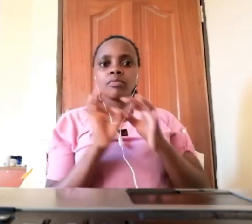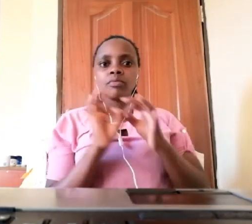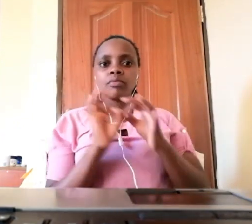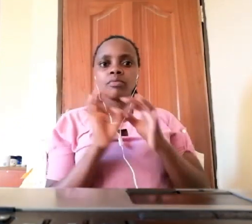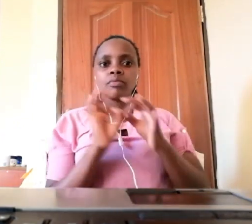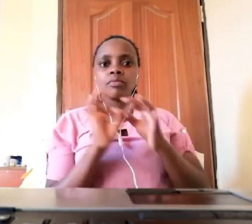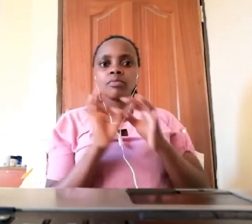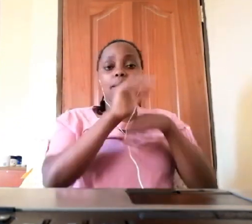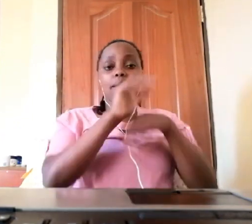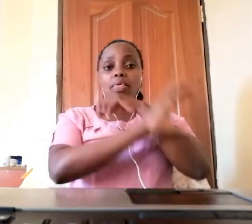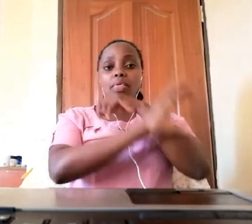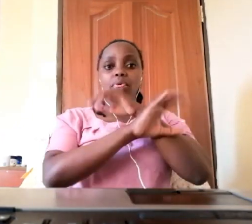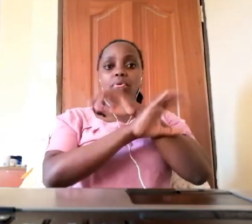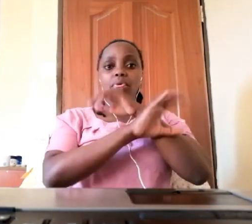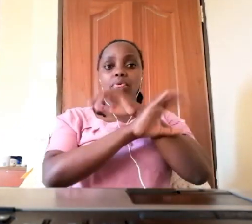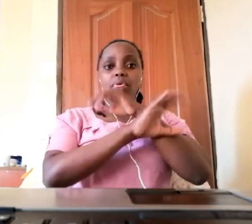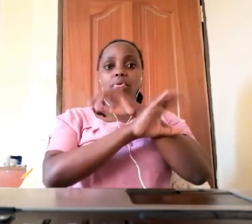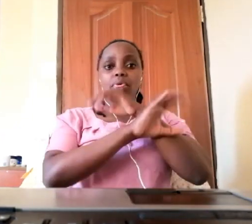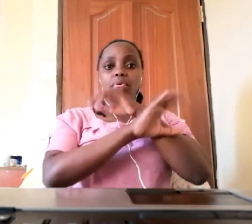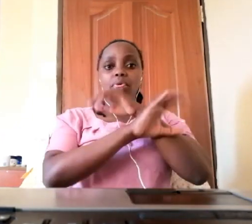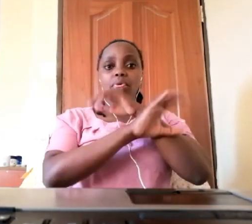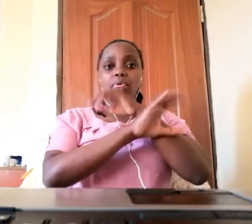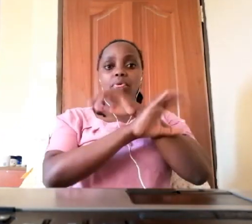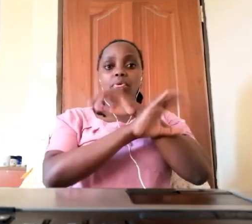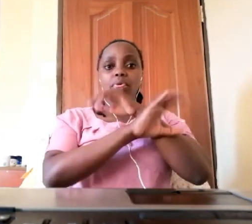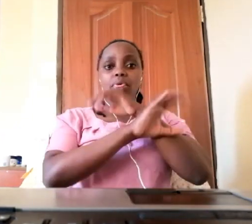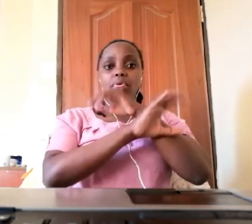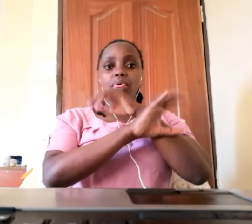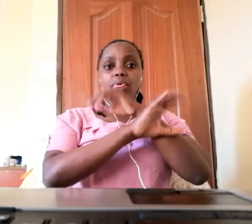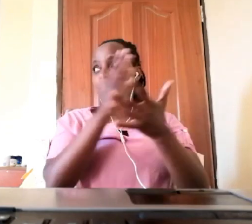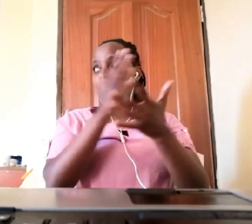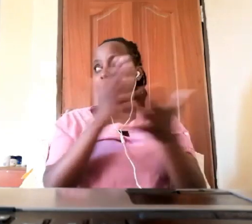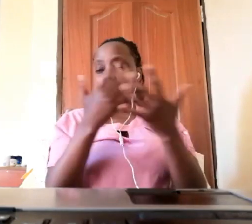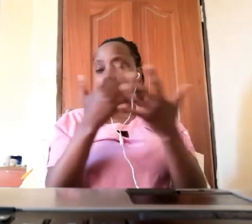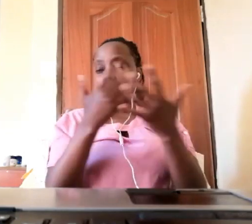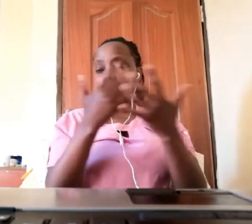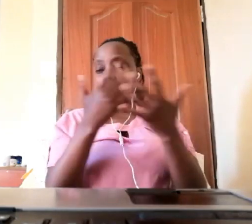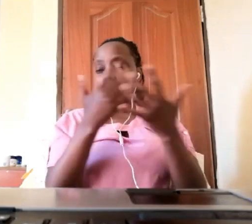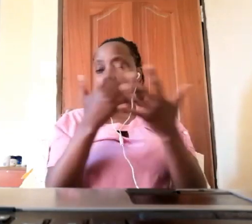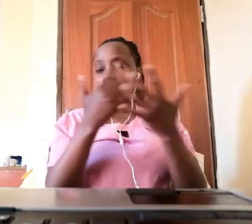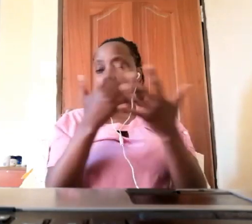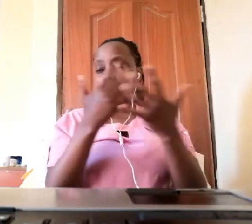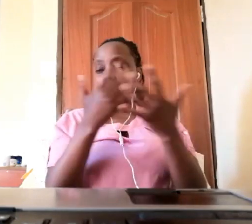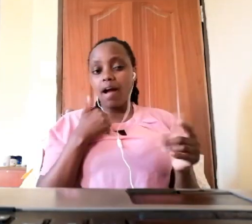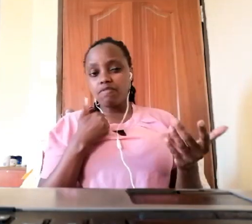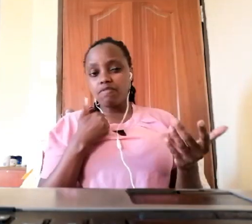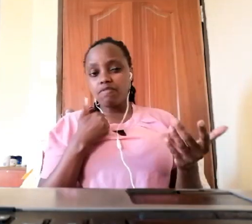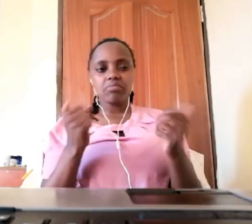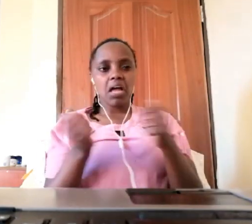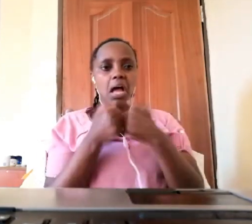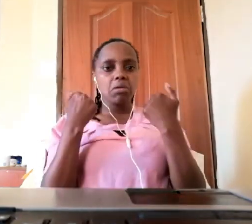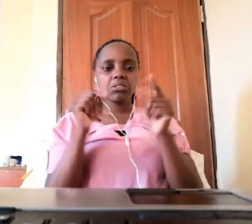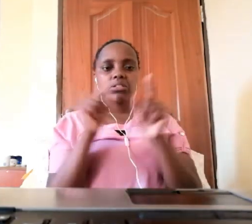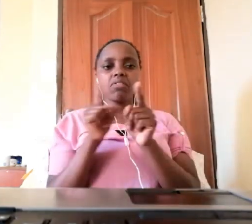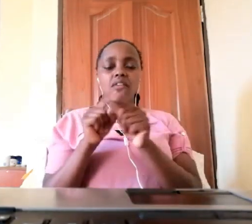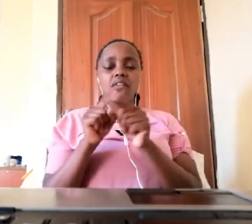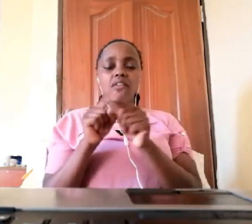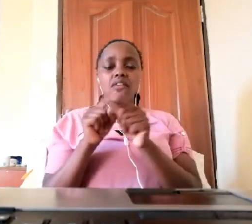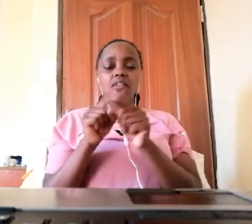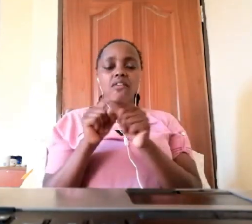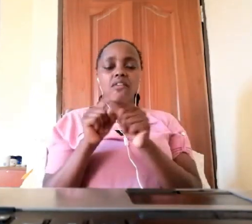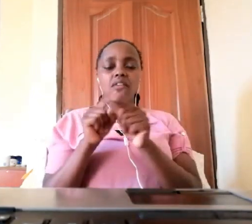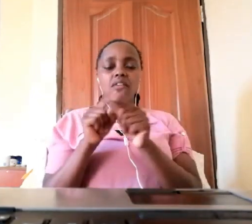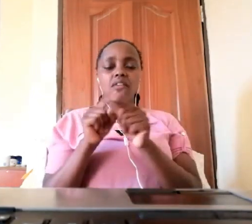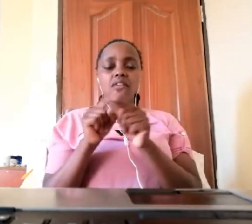country is long overdue for reporting, for example, some things are tripped and some things happen and they are all aware and